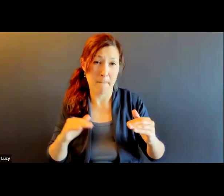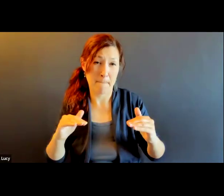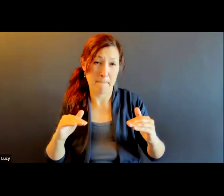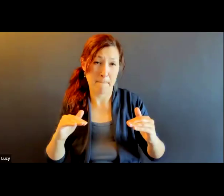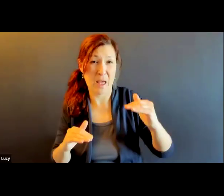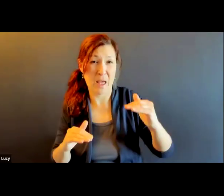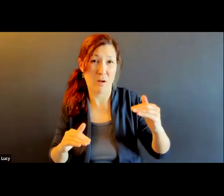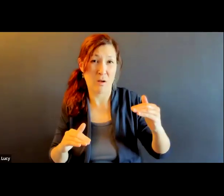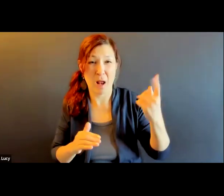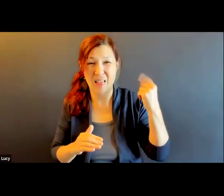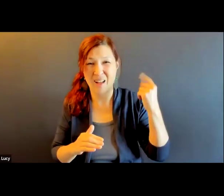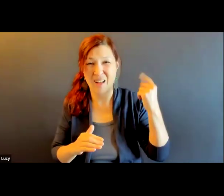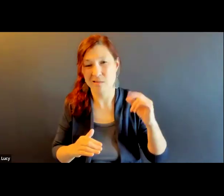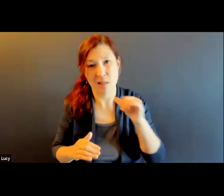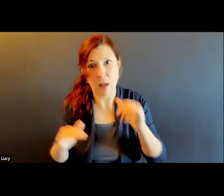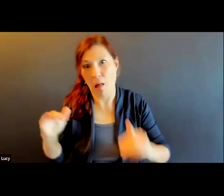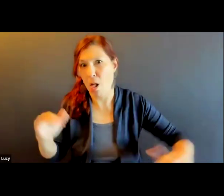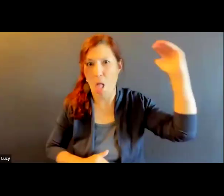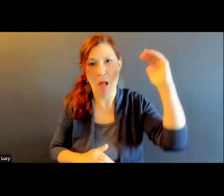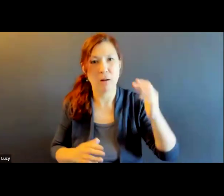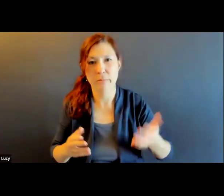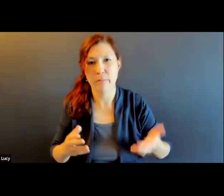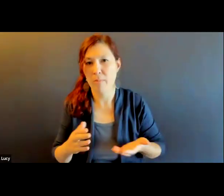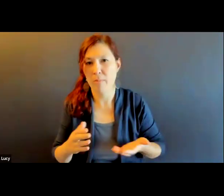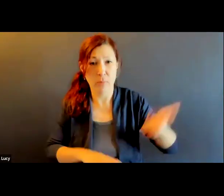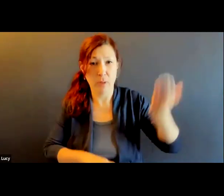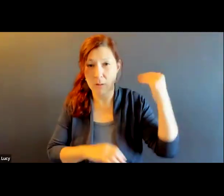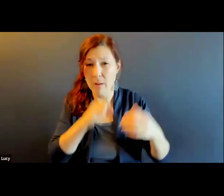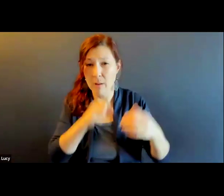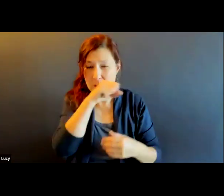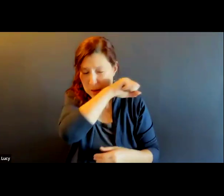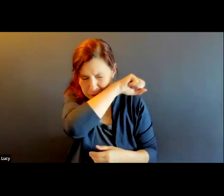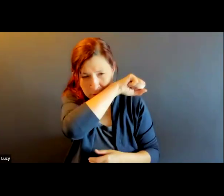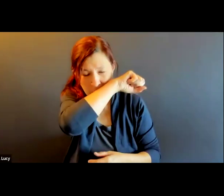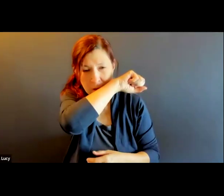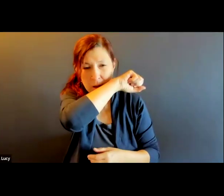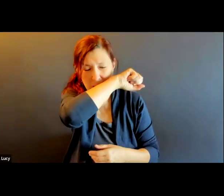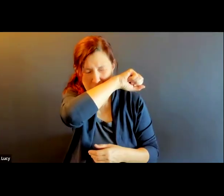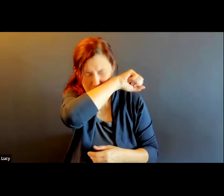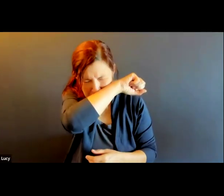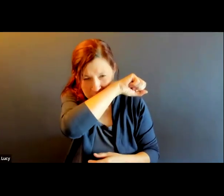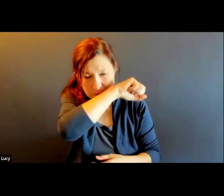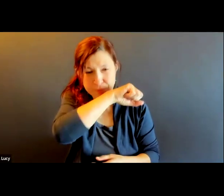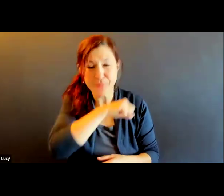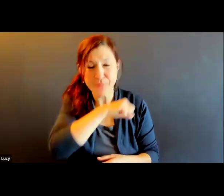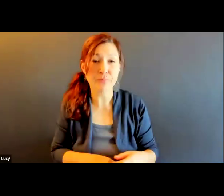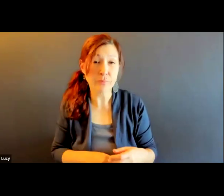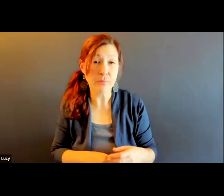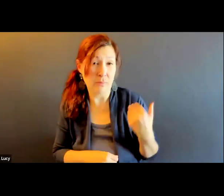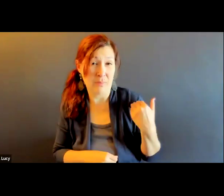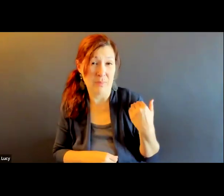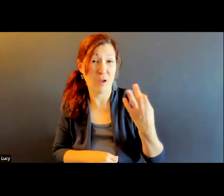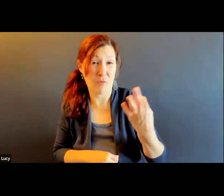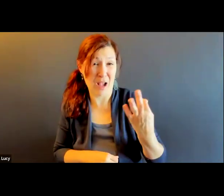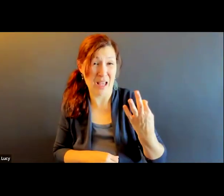jump. And then as of Friday, we were at 79.8. So what you're seeing is the attendance come up